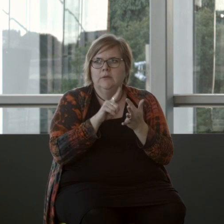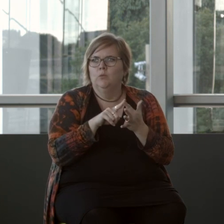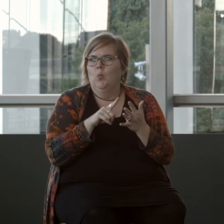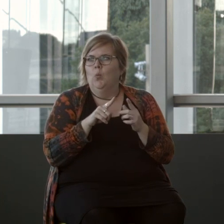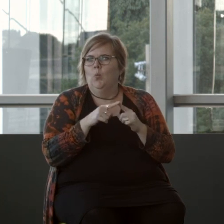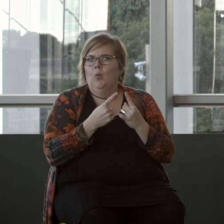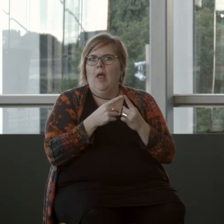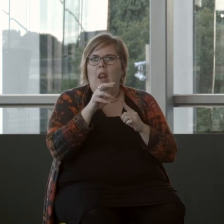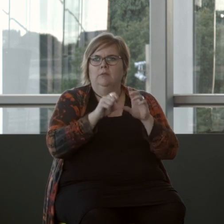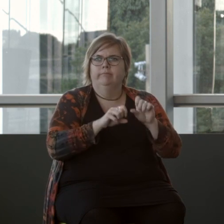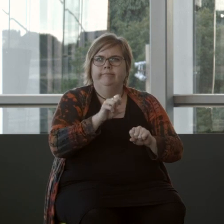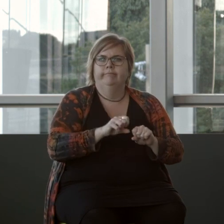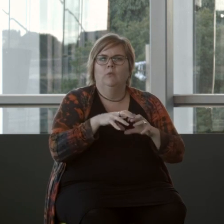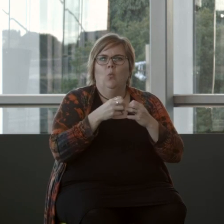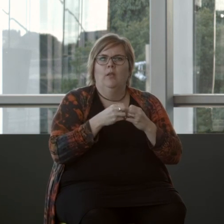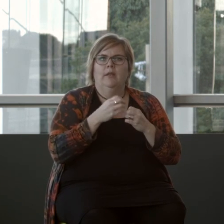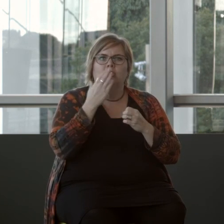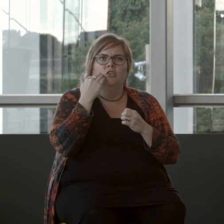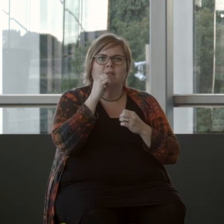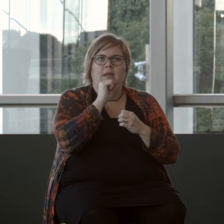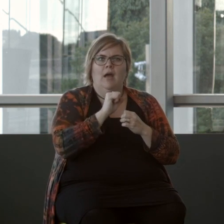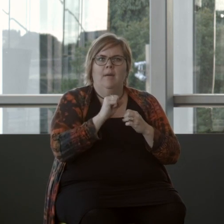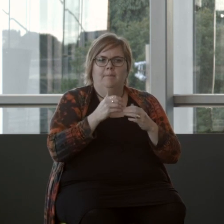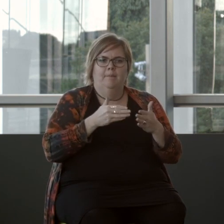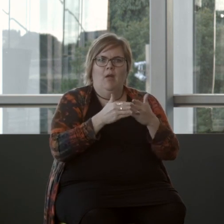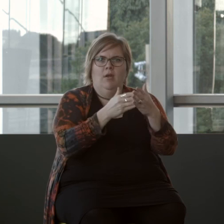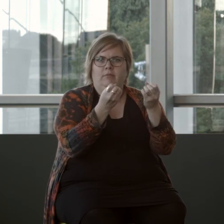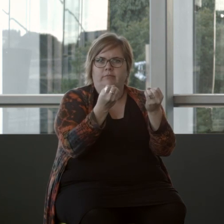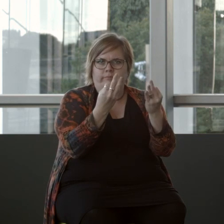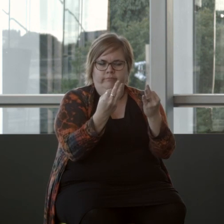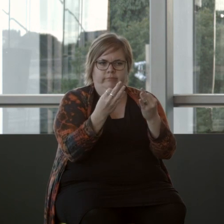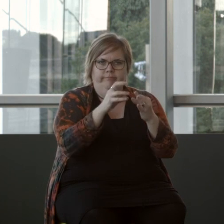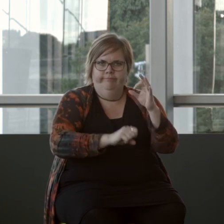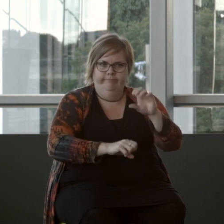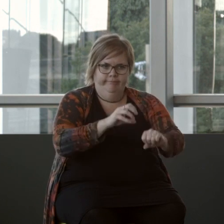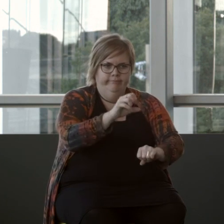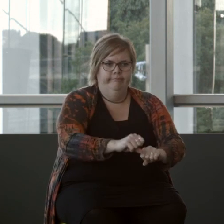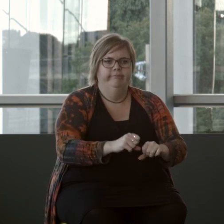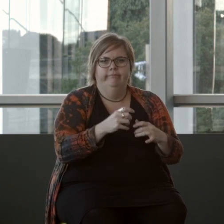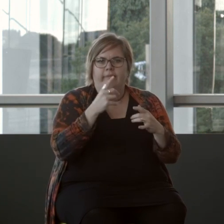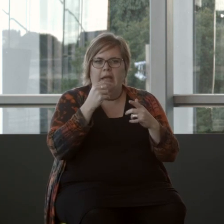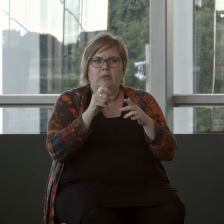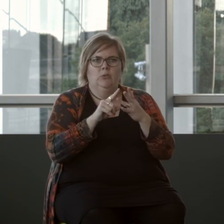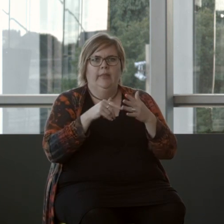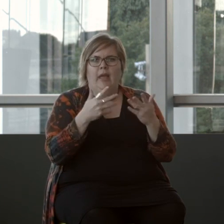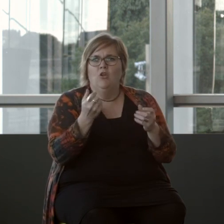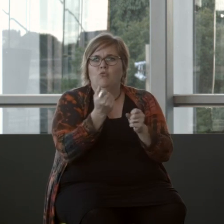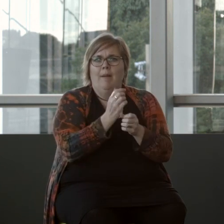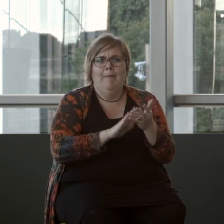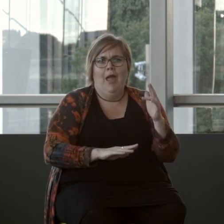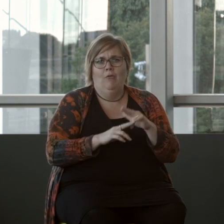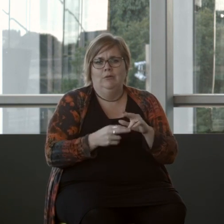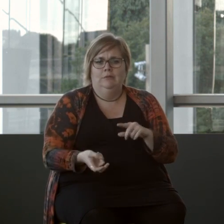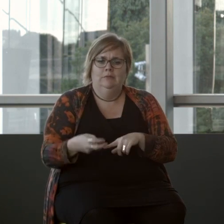gender barriers. It was just open to girls and boys and all age groups. You had, like, grandparents getting in there